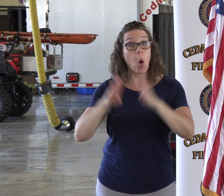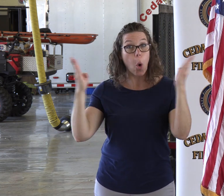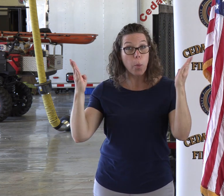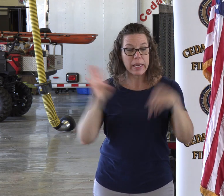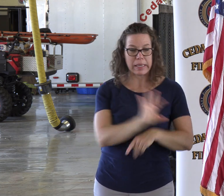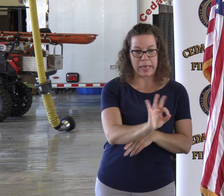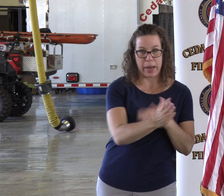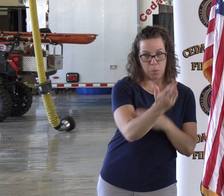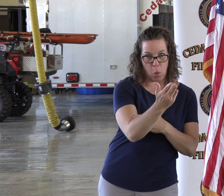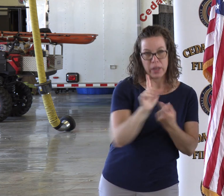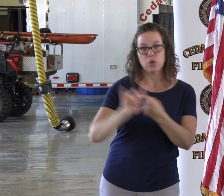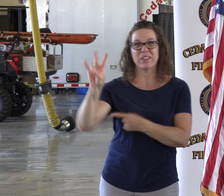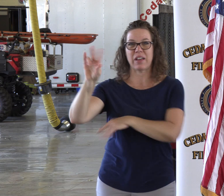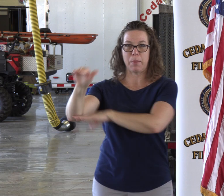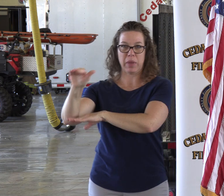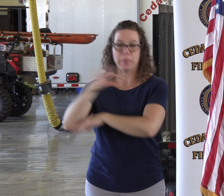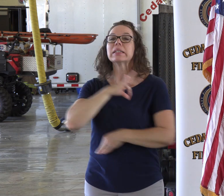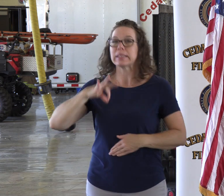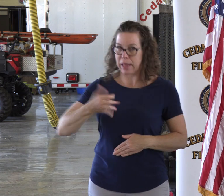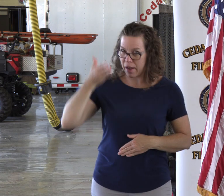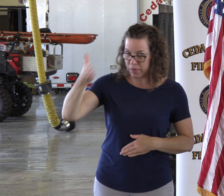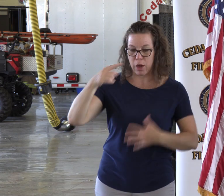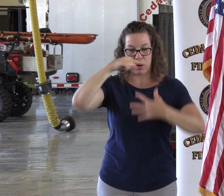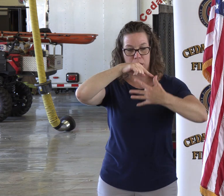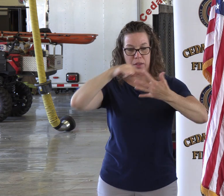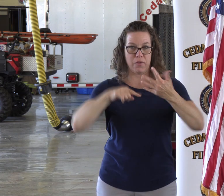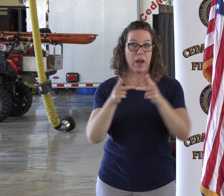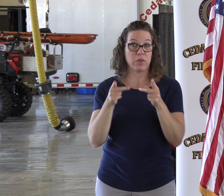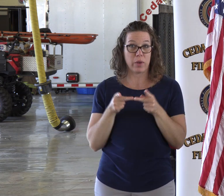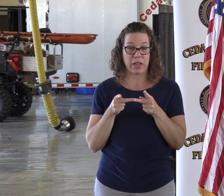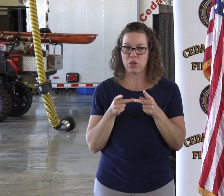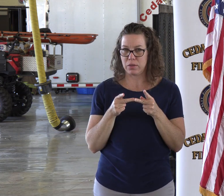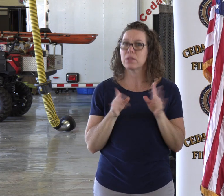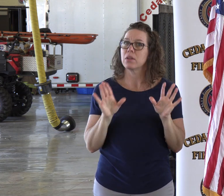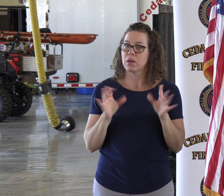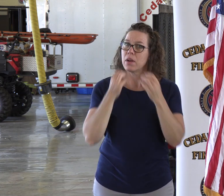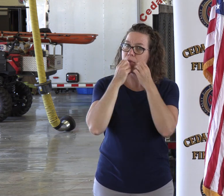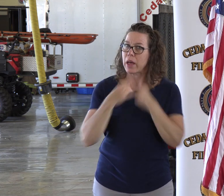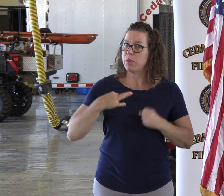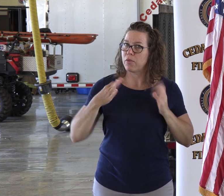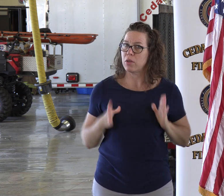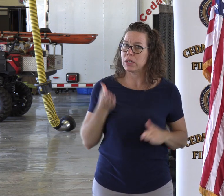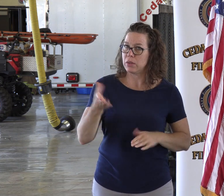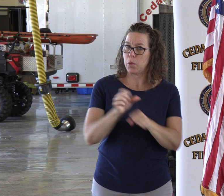7 p.m. and are staffed with city employees and are very, very valuable